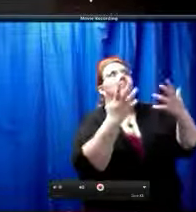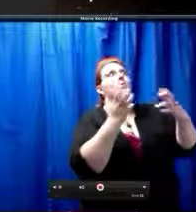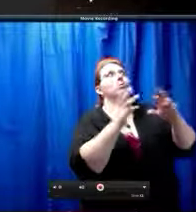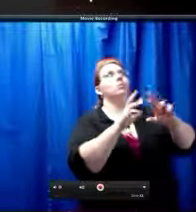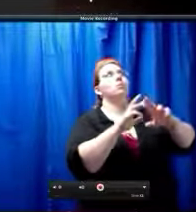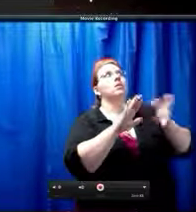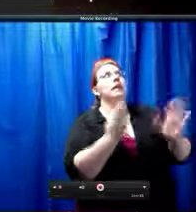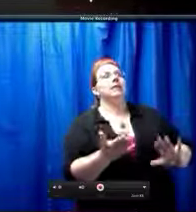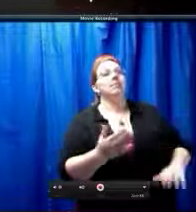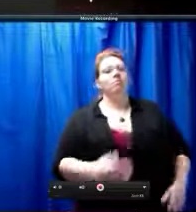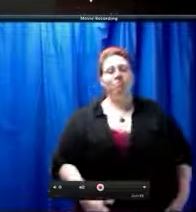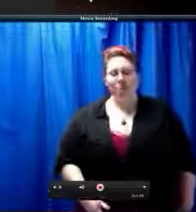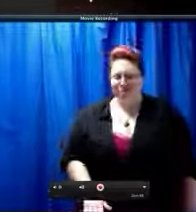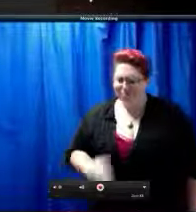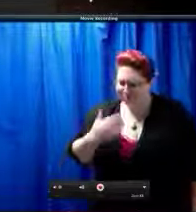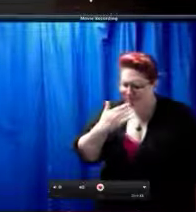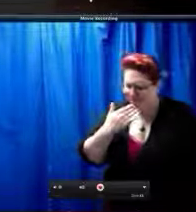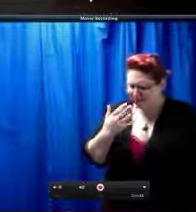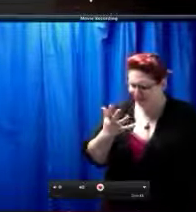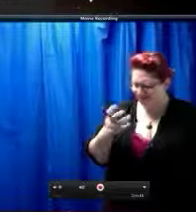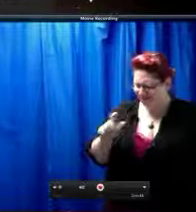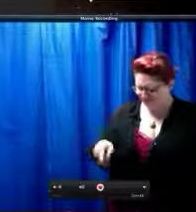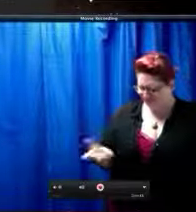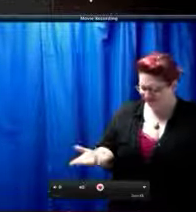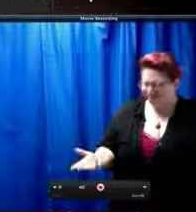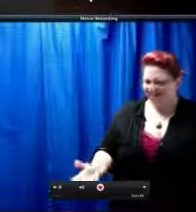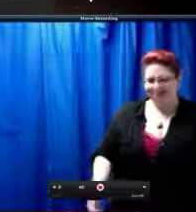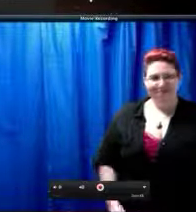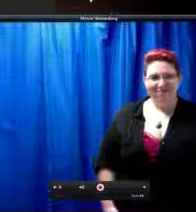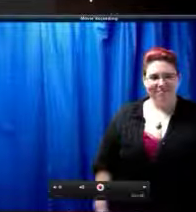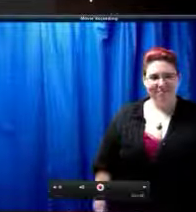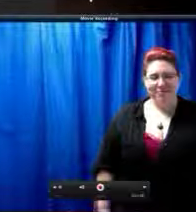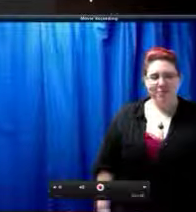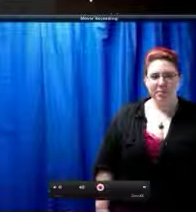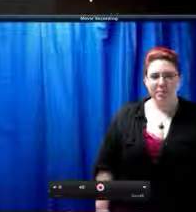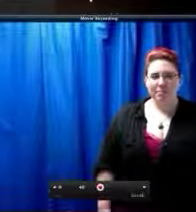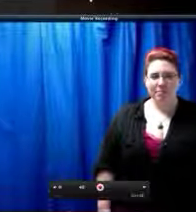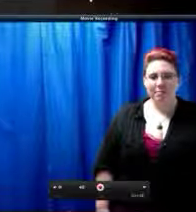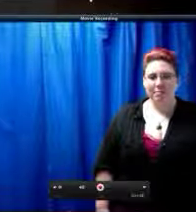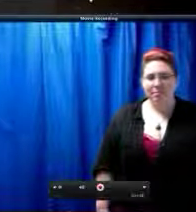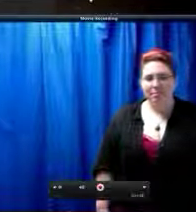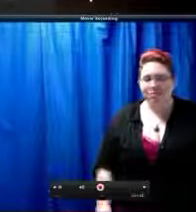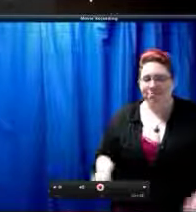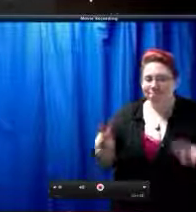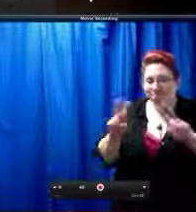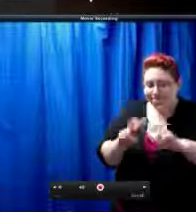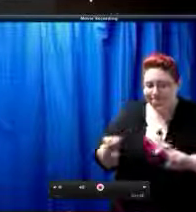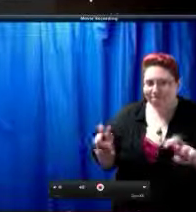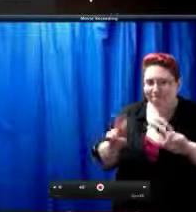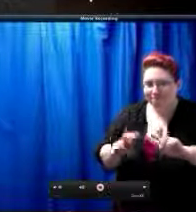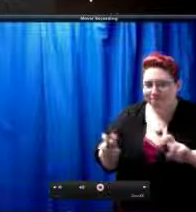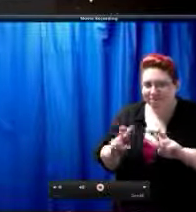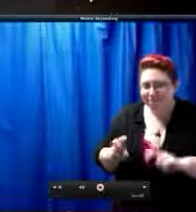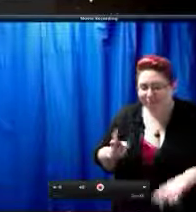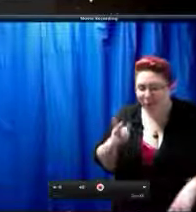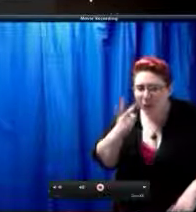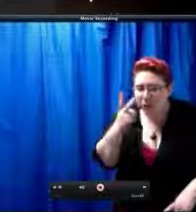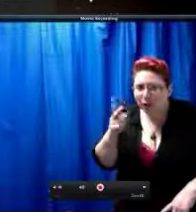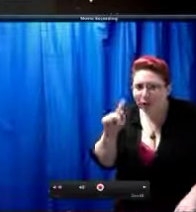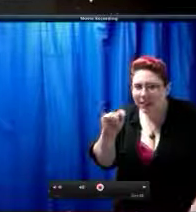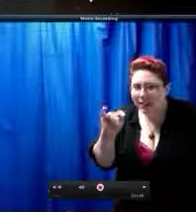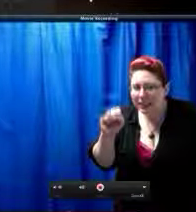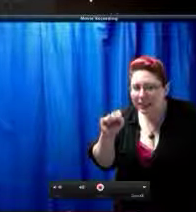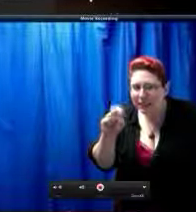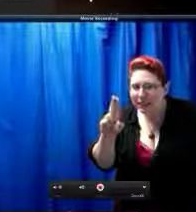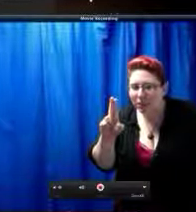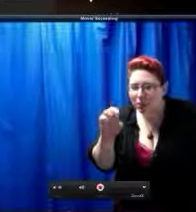Good. We don't want you to. All right, so you're going to look at the tissue. See how it's really kind of, and the light's starting to get a little dim on me. I need new battery.